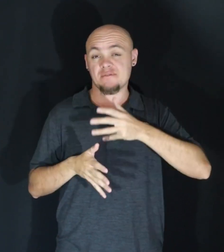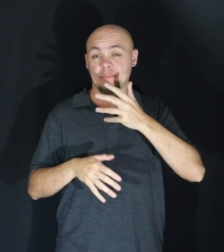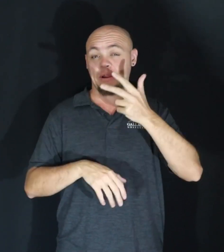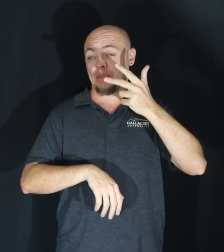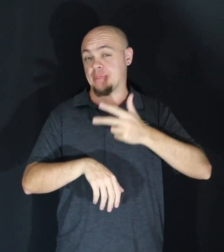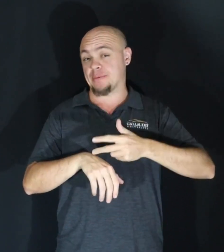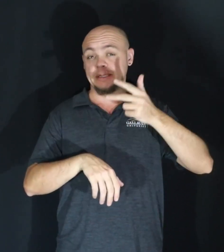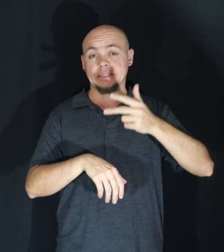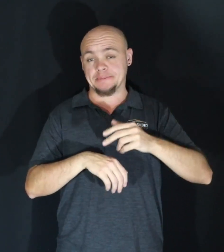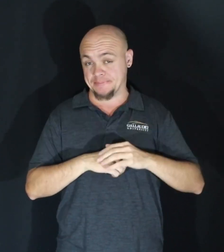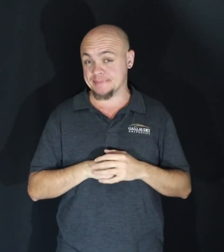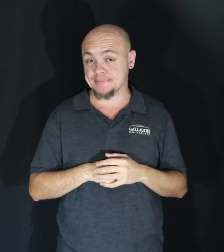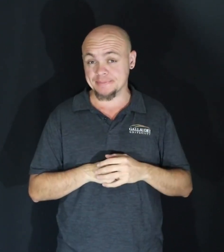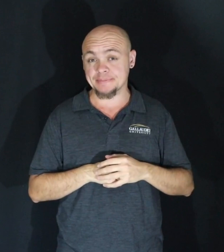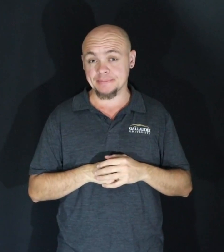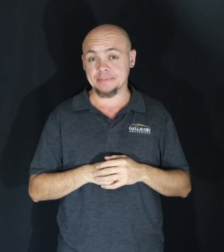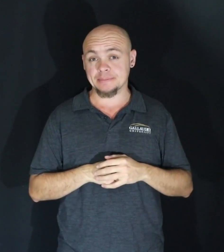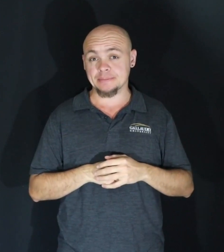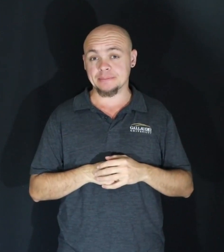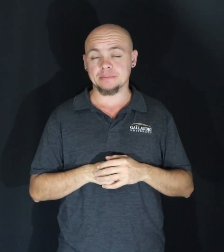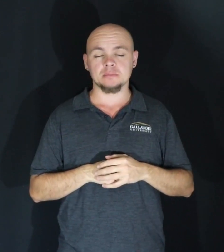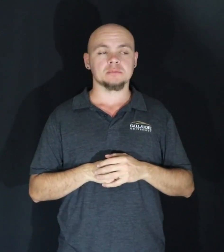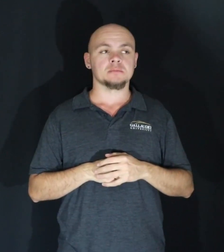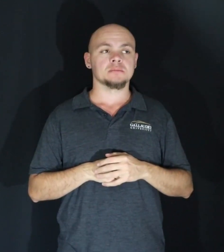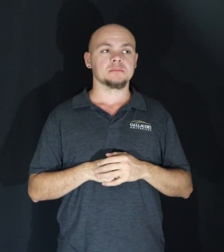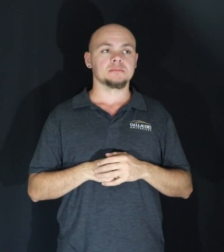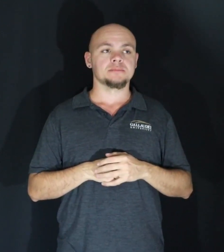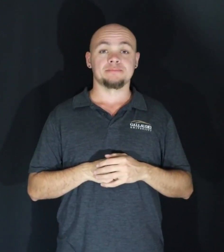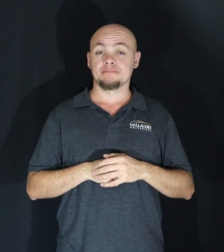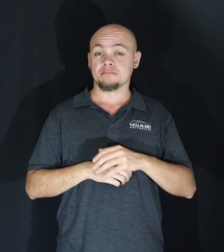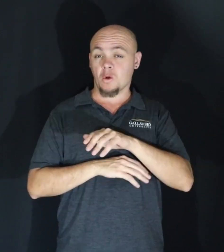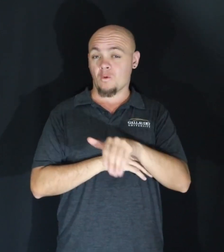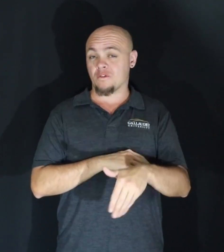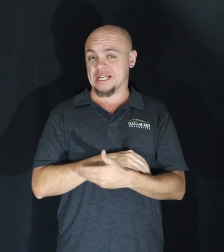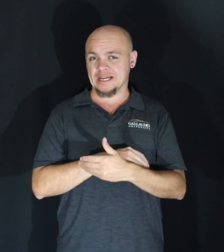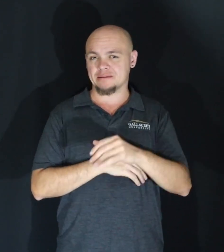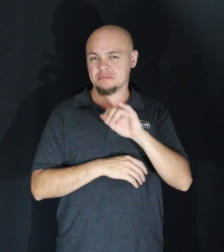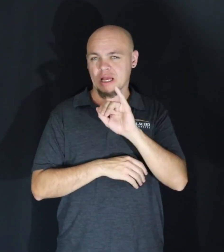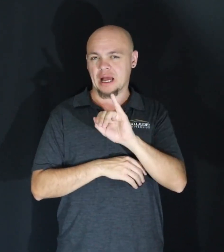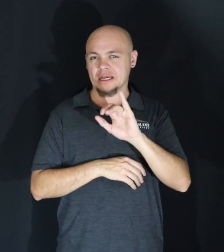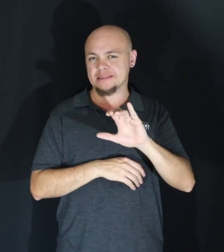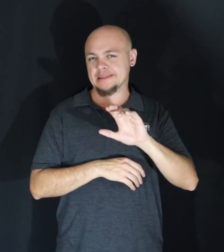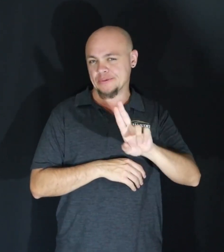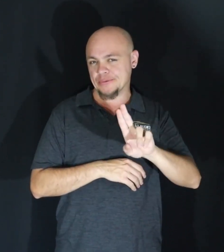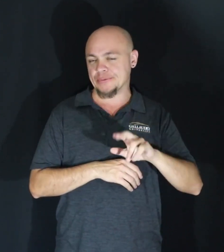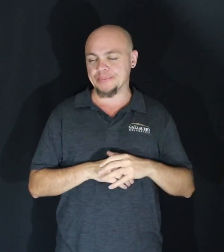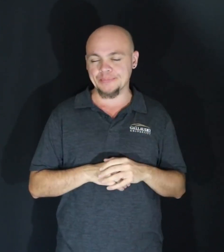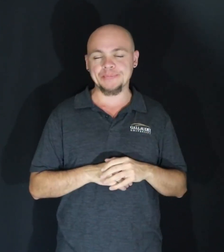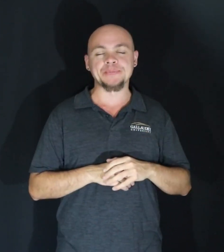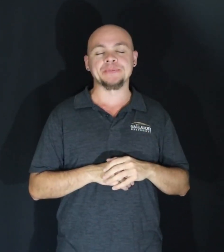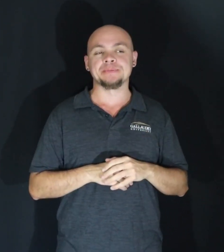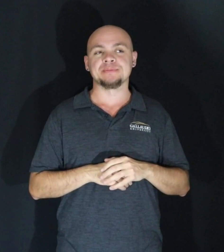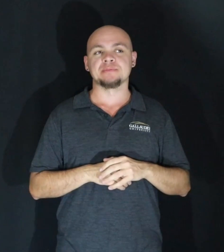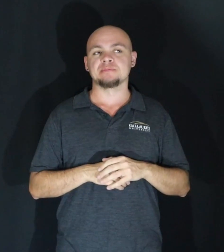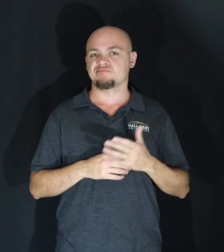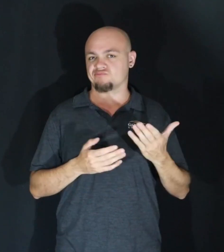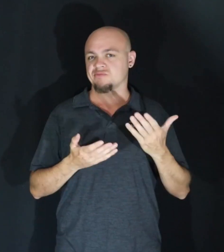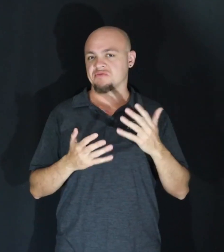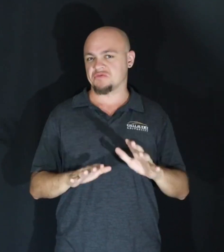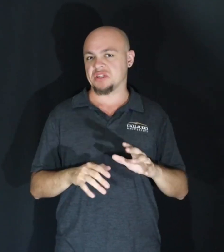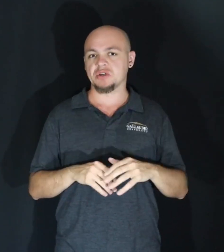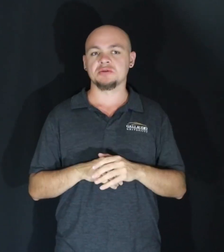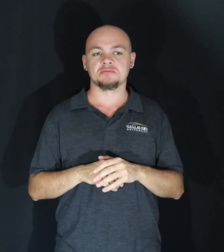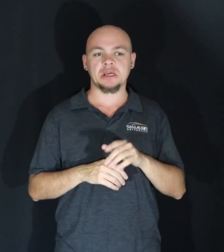in the ambulance. I spent the night in intensive care, and the next morning was wheeled into the cath lab where an